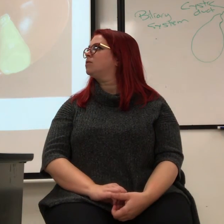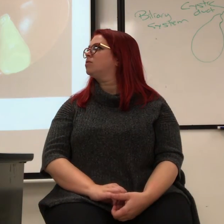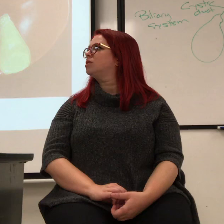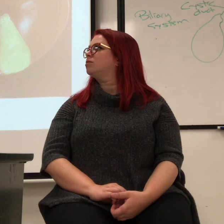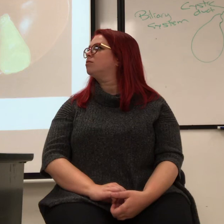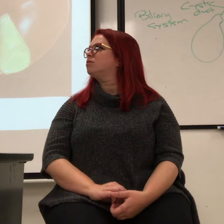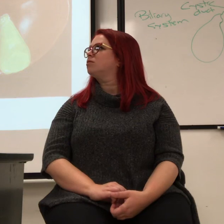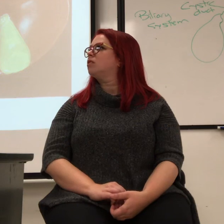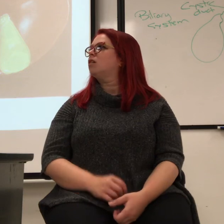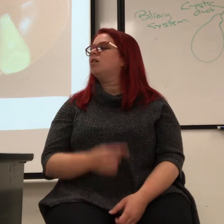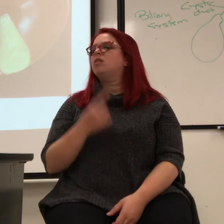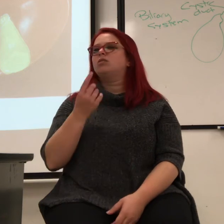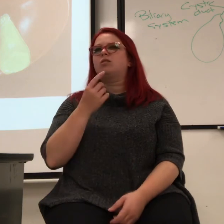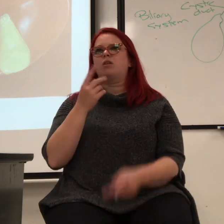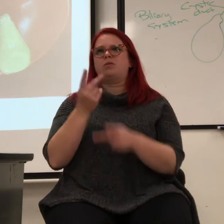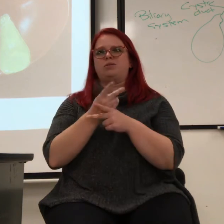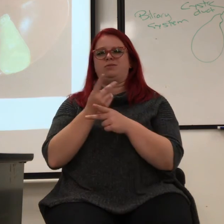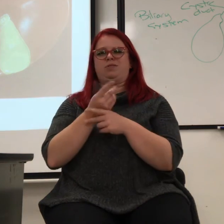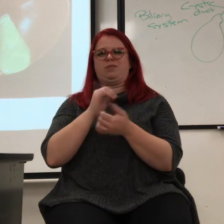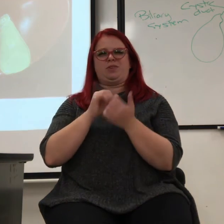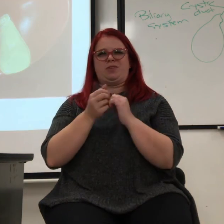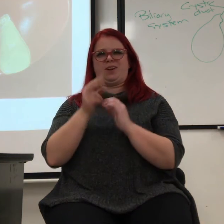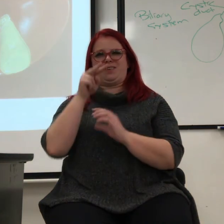So always orient yourself.